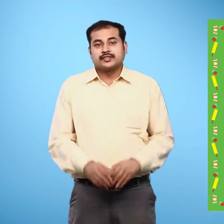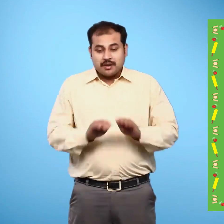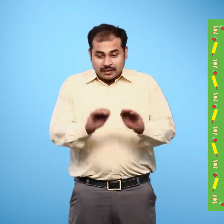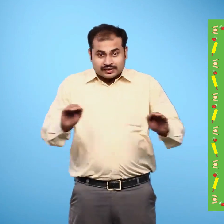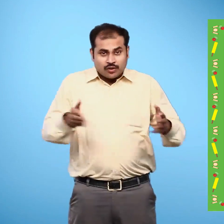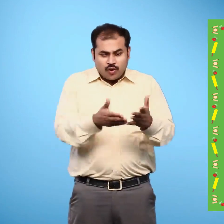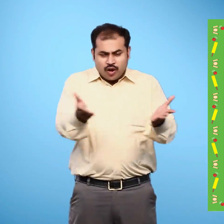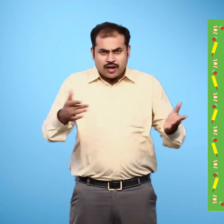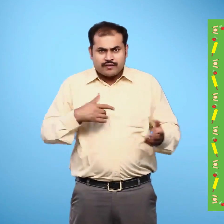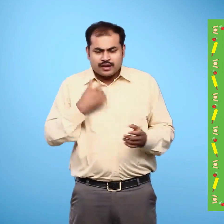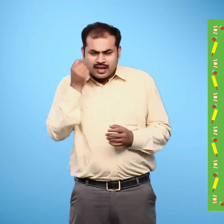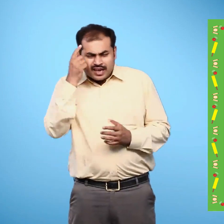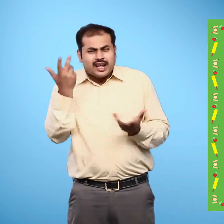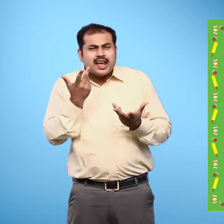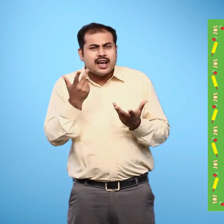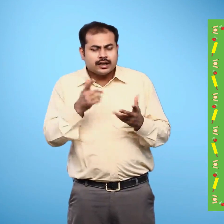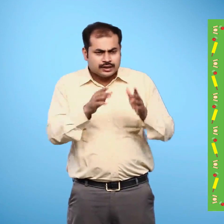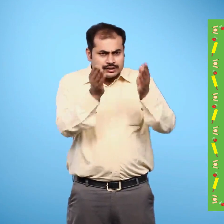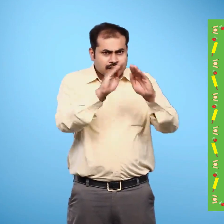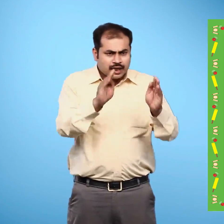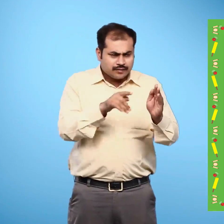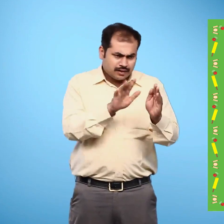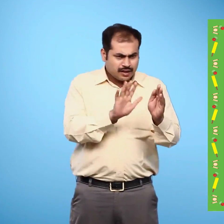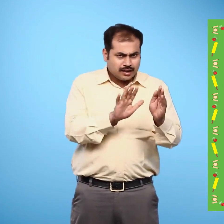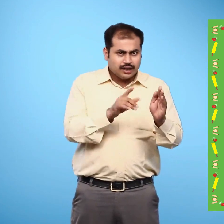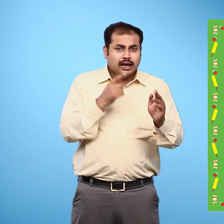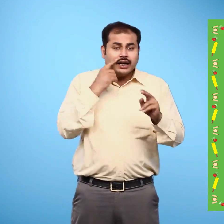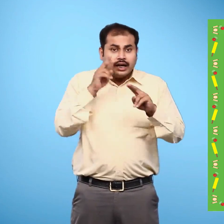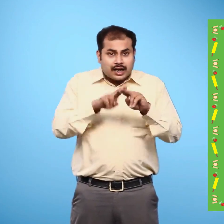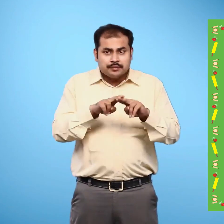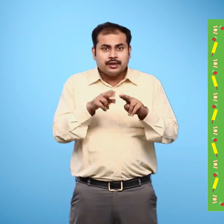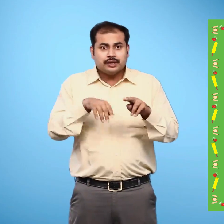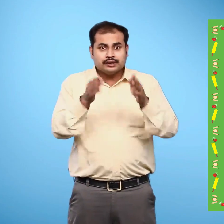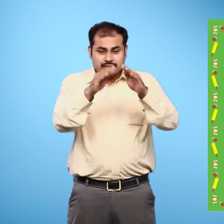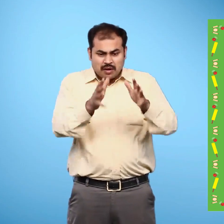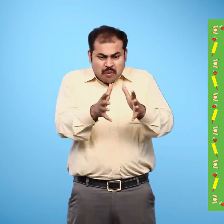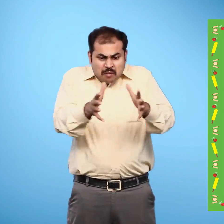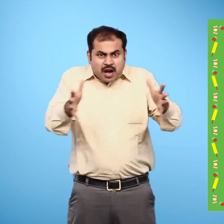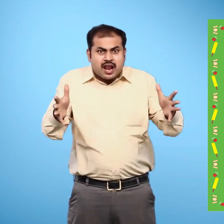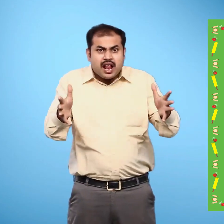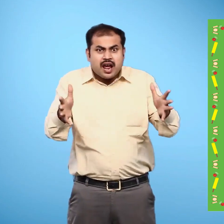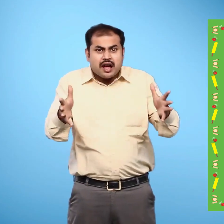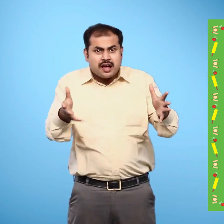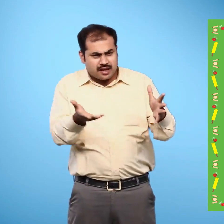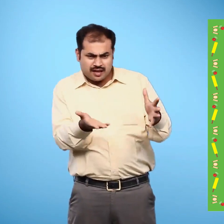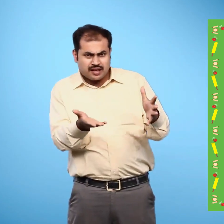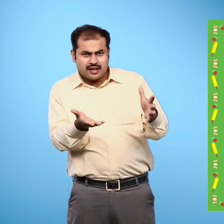They can also get an intuitive feeling that shapes with broader bases are more stable and discuss